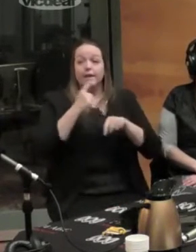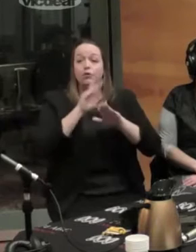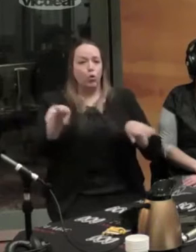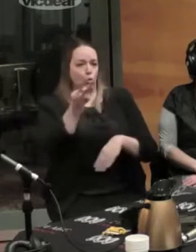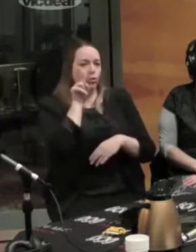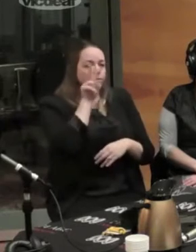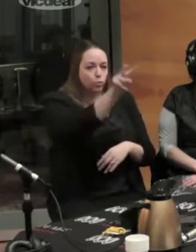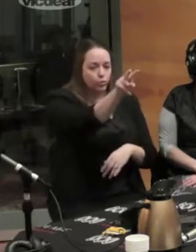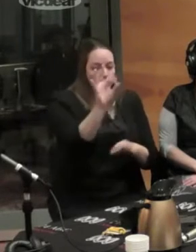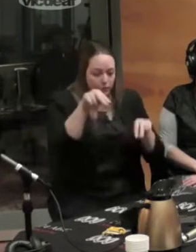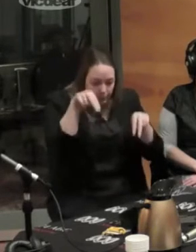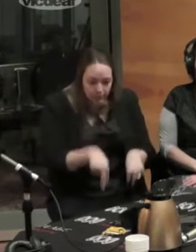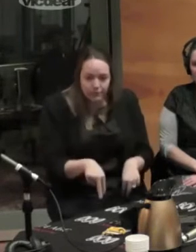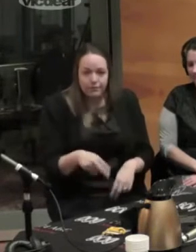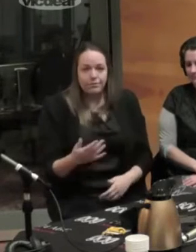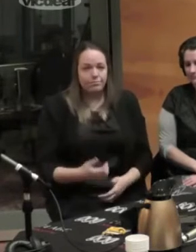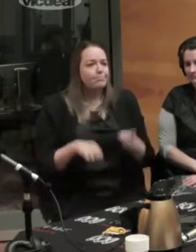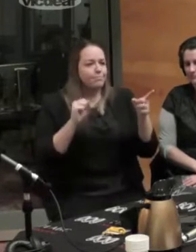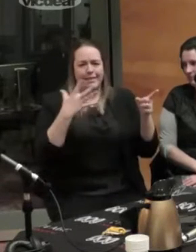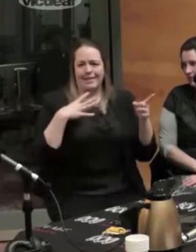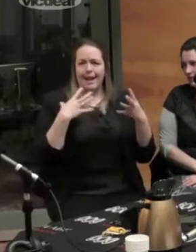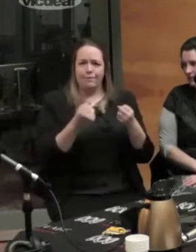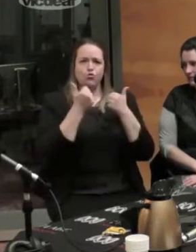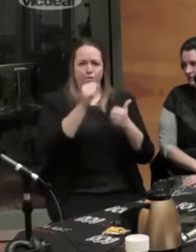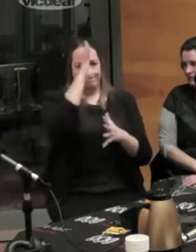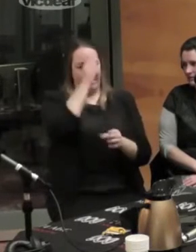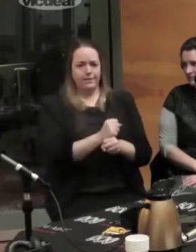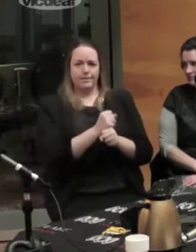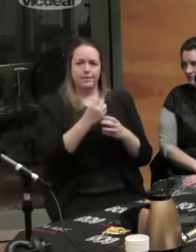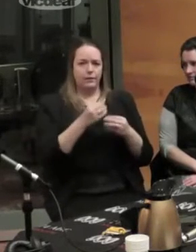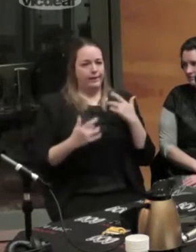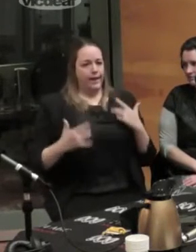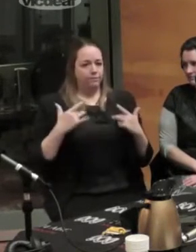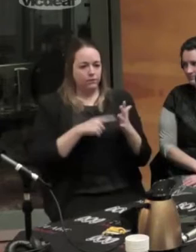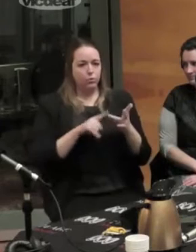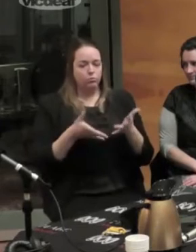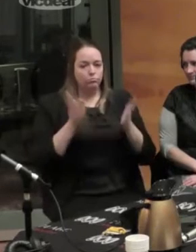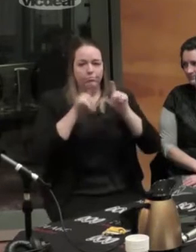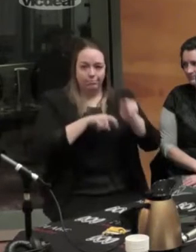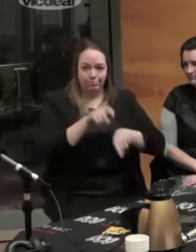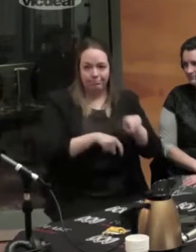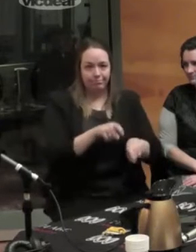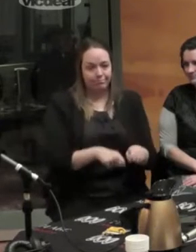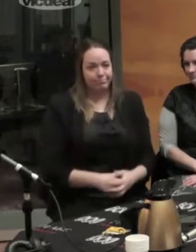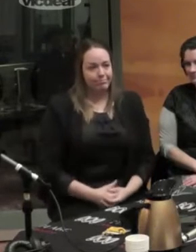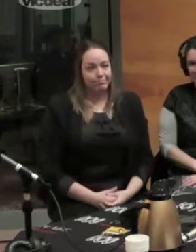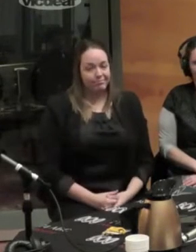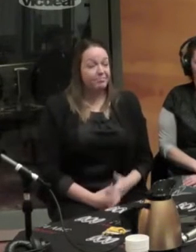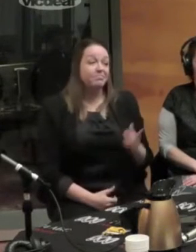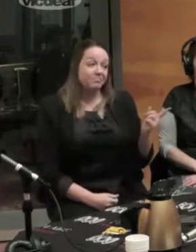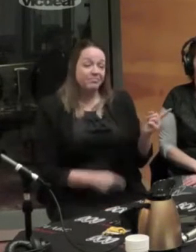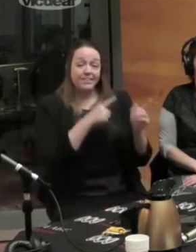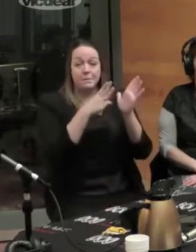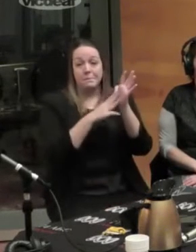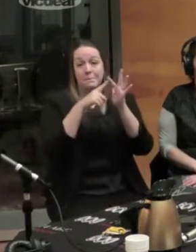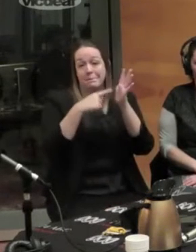pedals. That's true. But you've got to have great faith in living, don't you, to do that? Well, there you are. See, that's the metaphor.